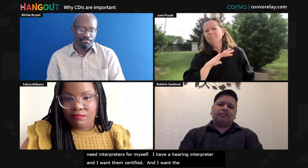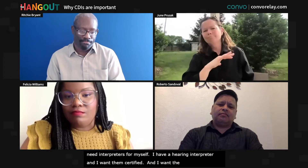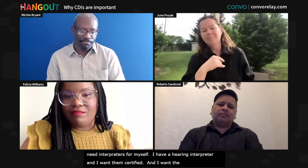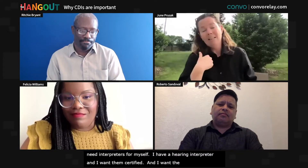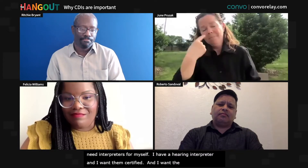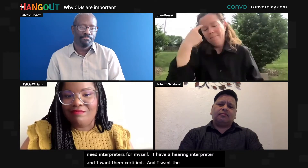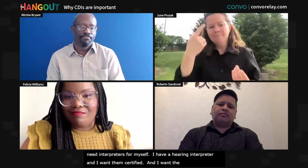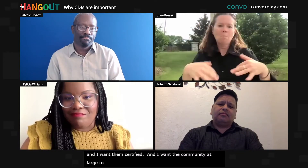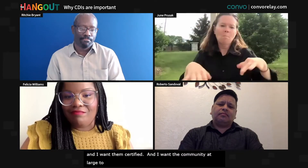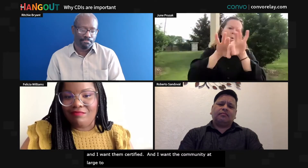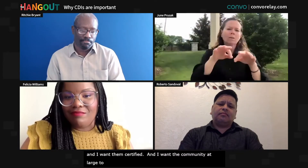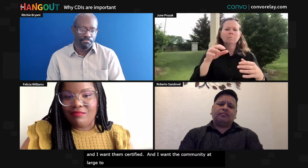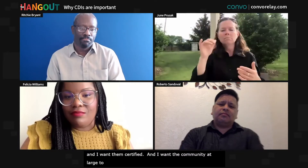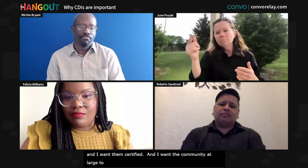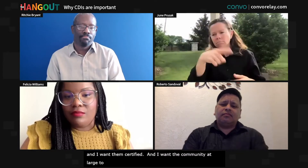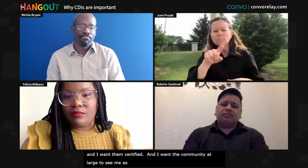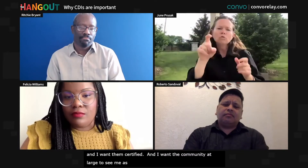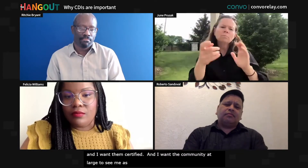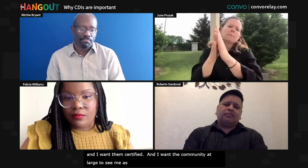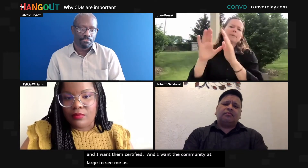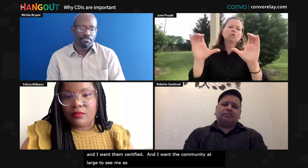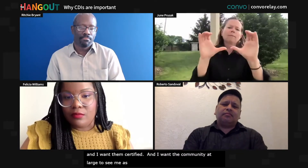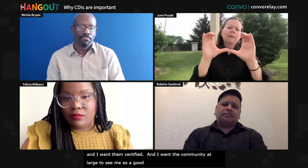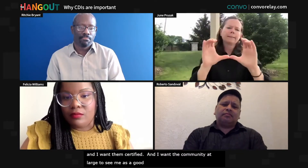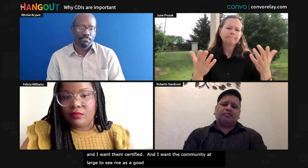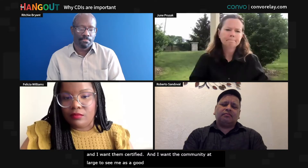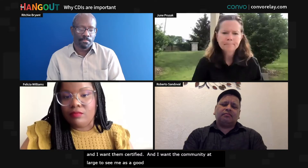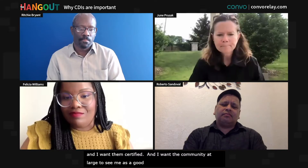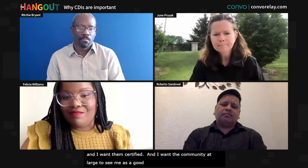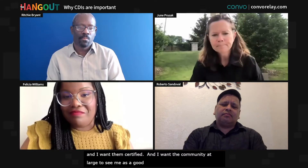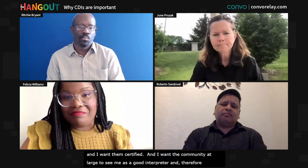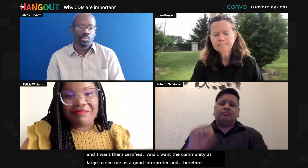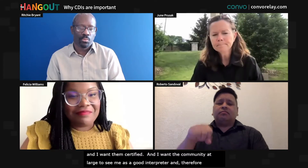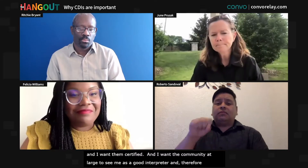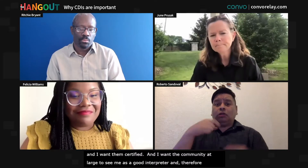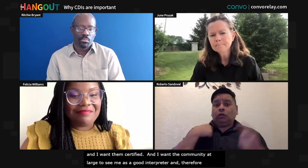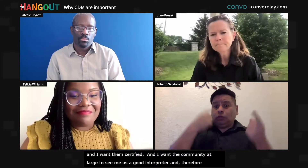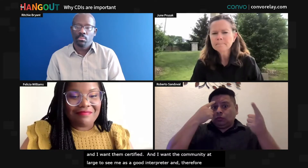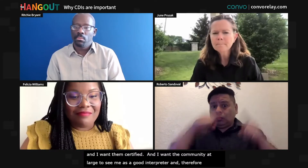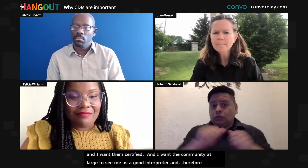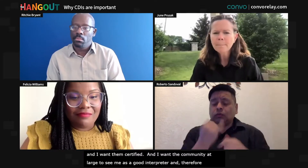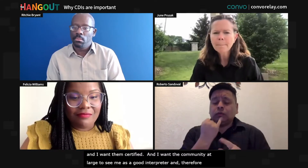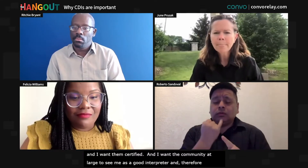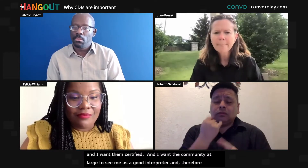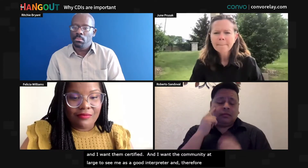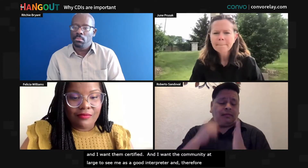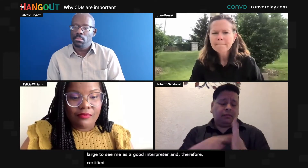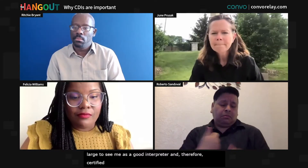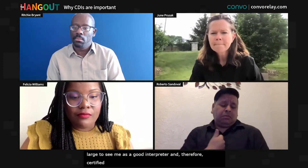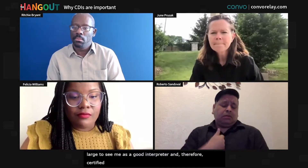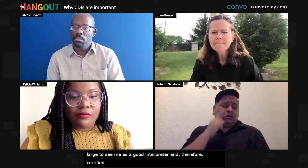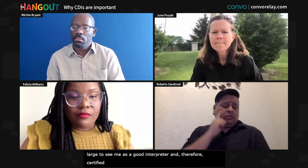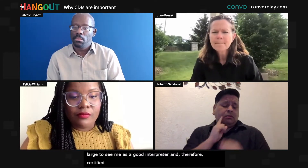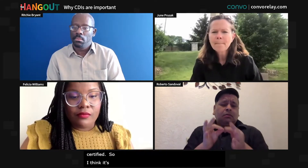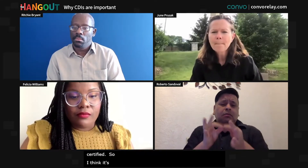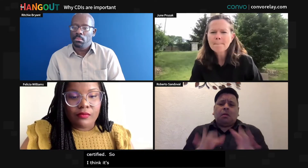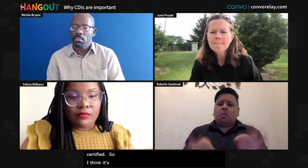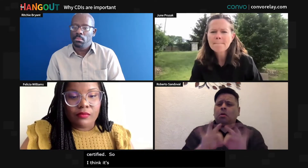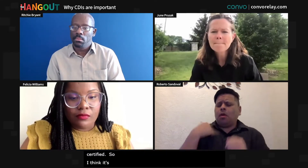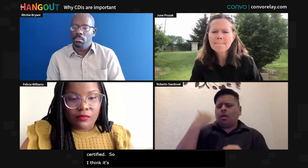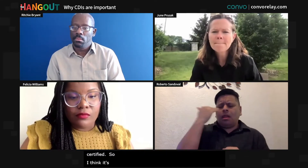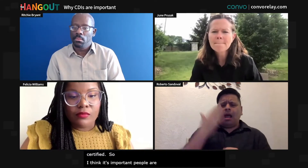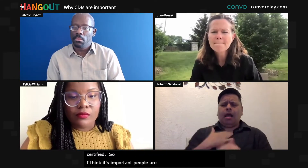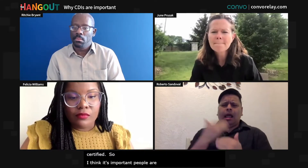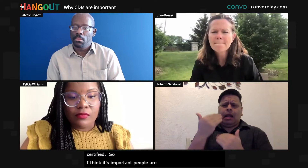good interpreter and therefore certified. So I think it is really important that people get certified. This is Roberto. I agree with